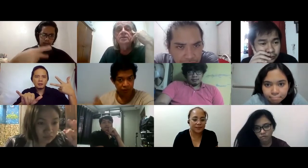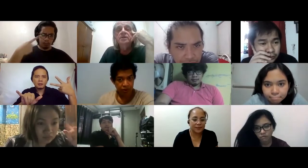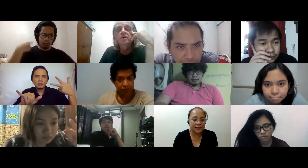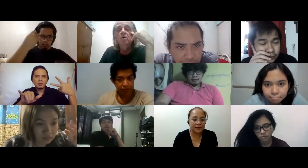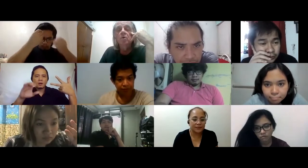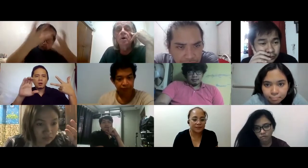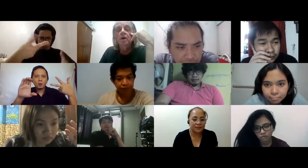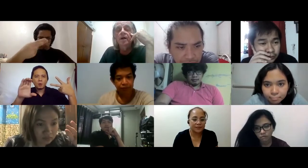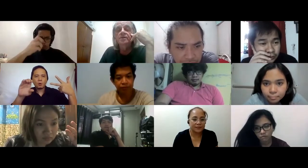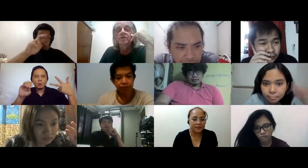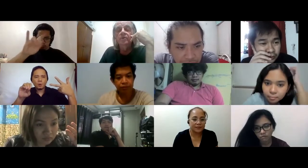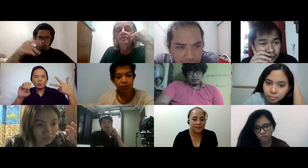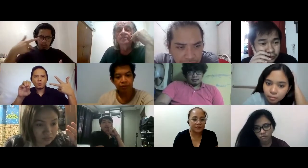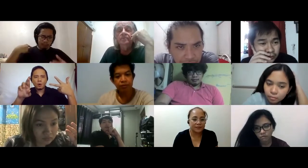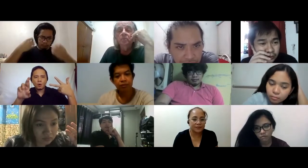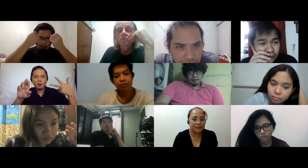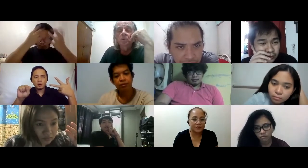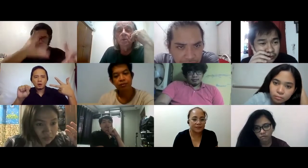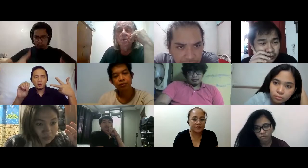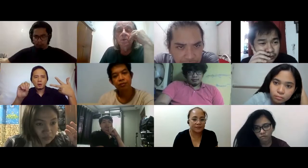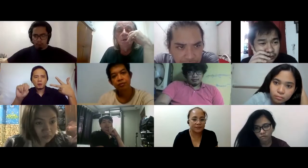Corson, Corson.